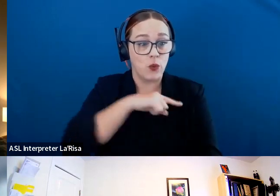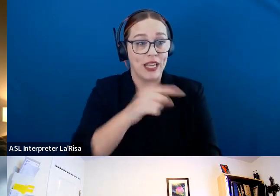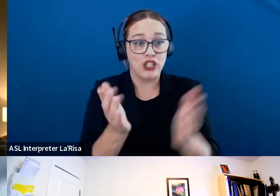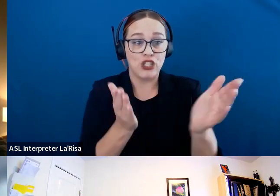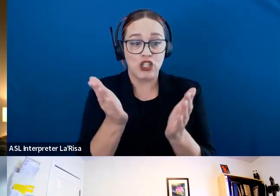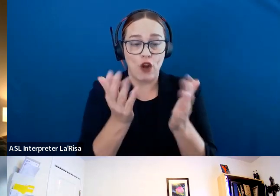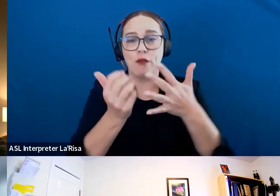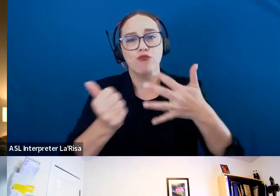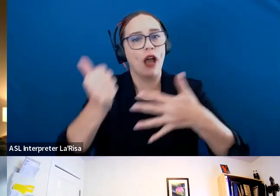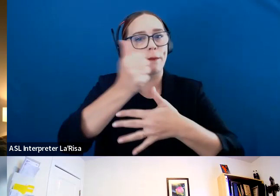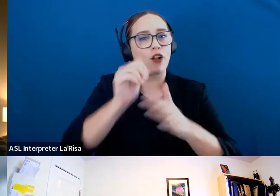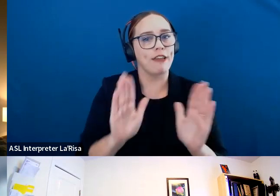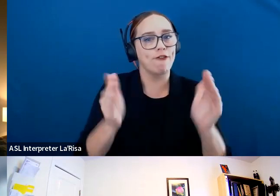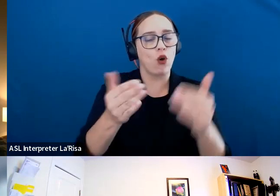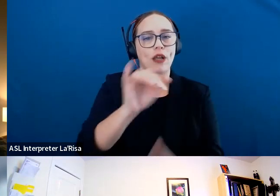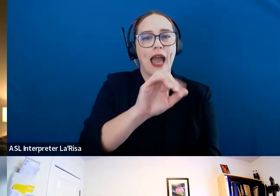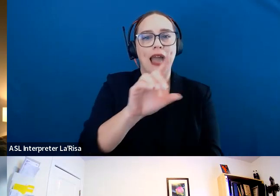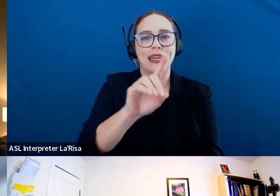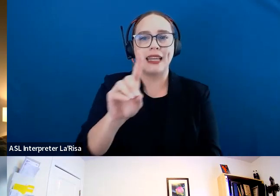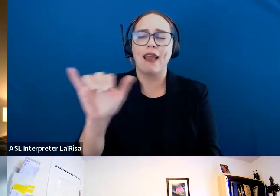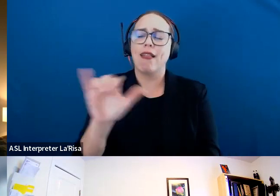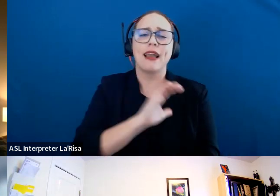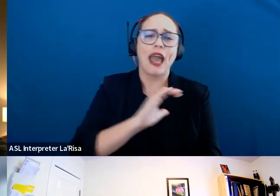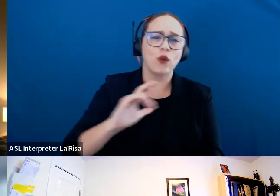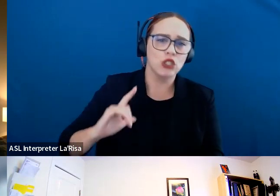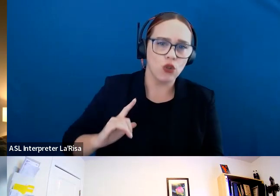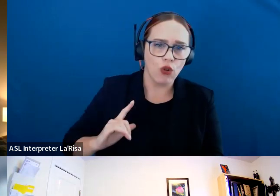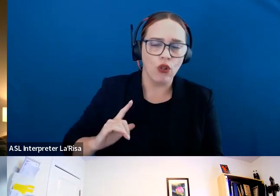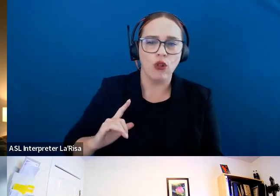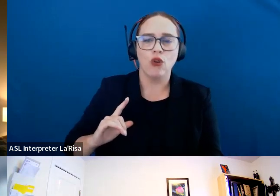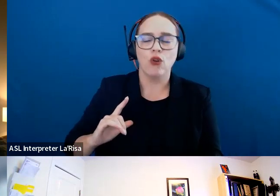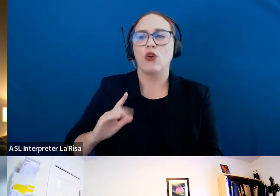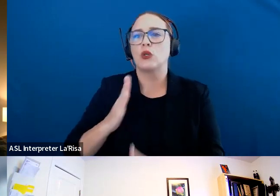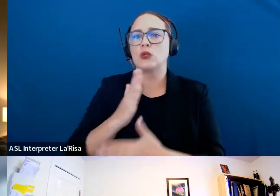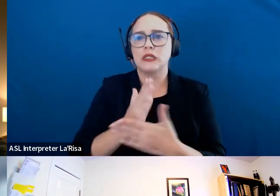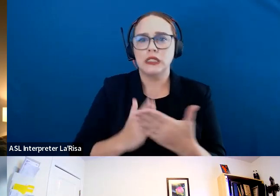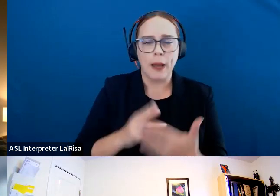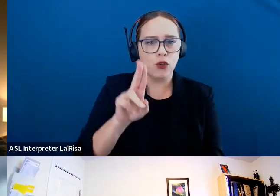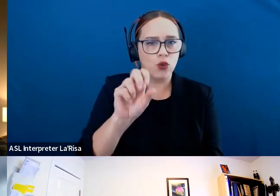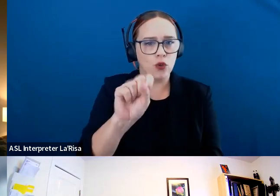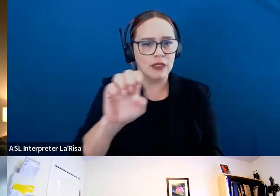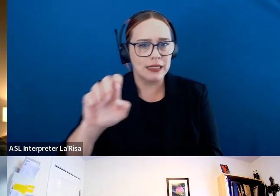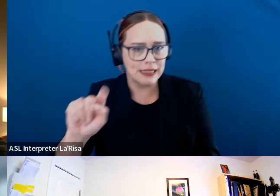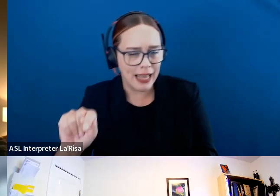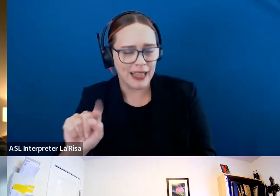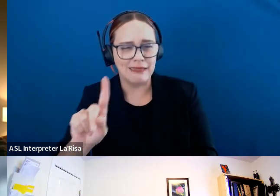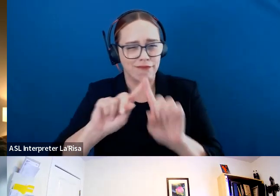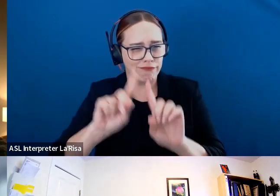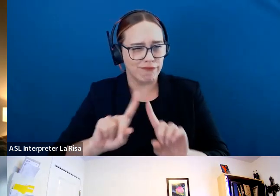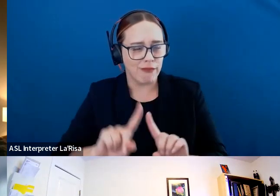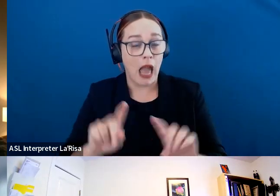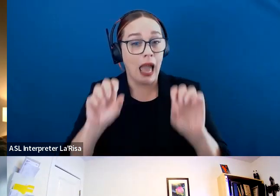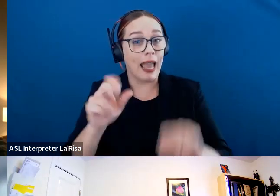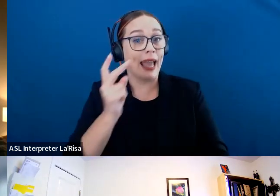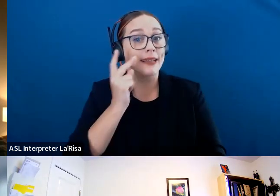on IDD, right? Like state councils and maybe primarily some of the USED. So I can see where the confusion might